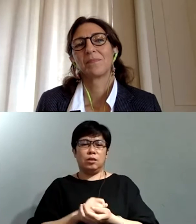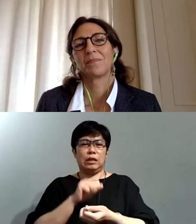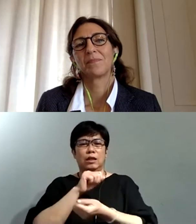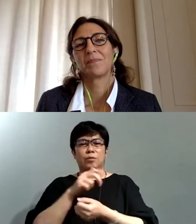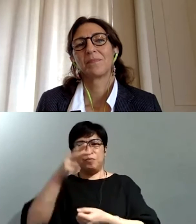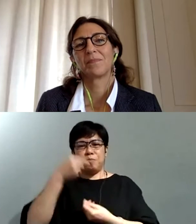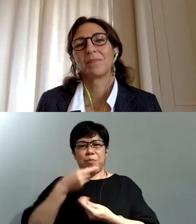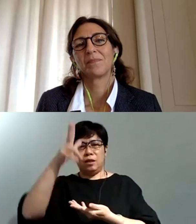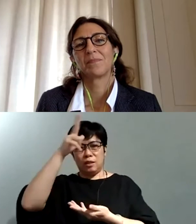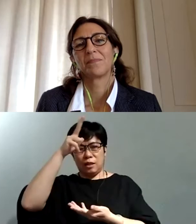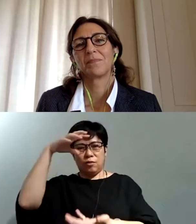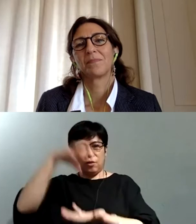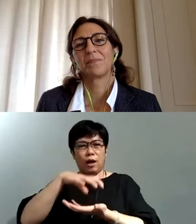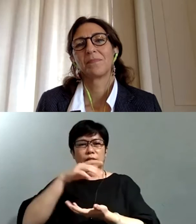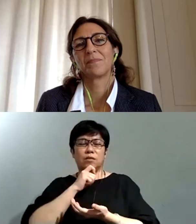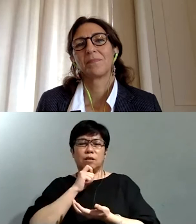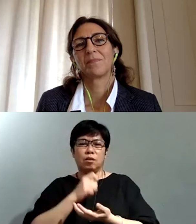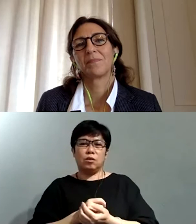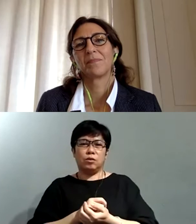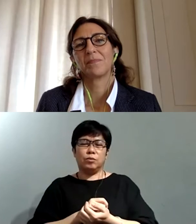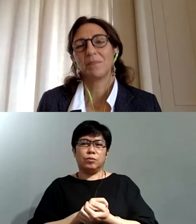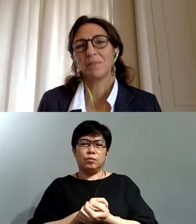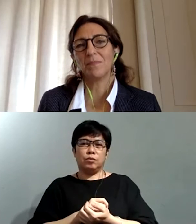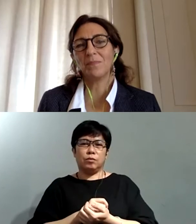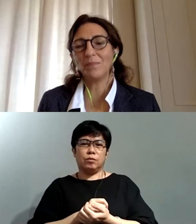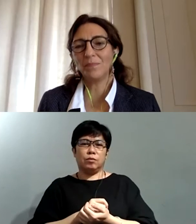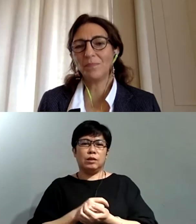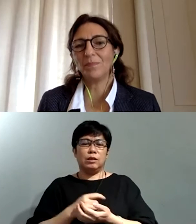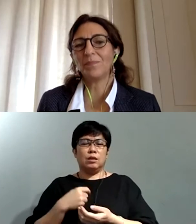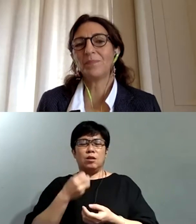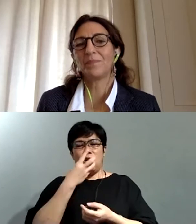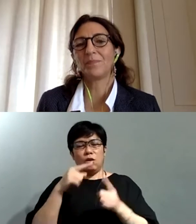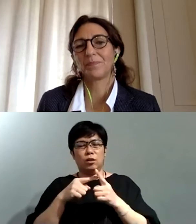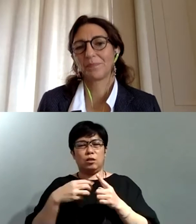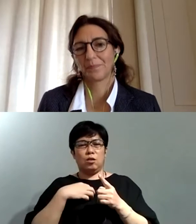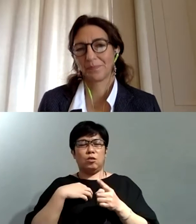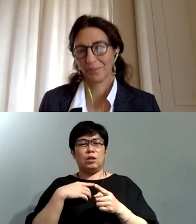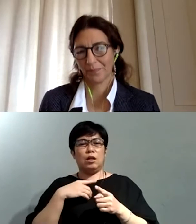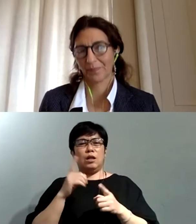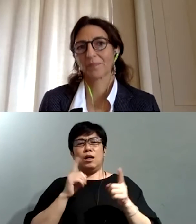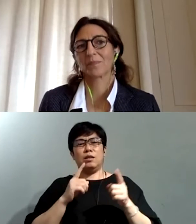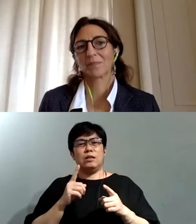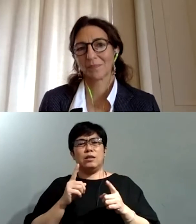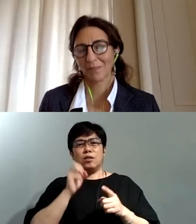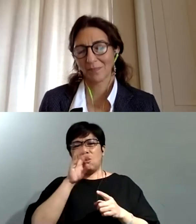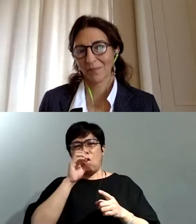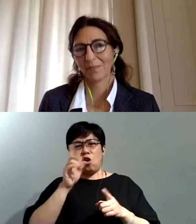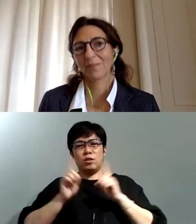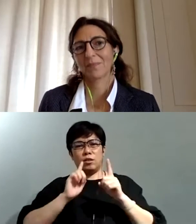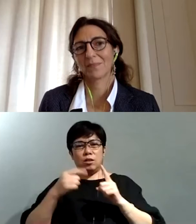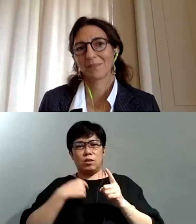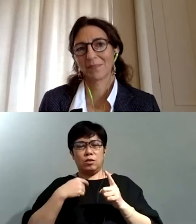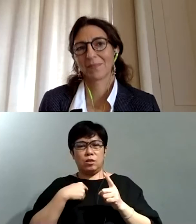in speech. People in Hong Kong have been promised to have a more democratic system. But nowadays,